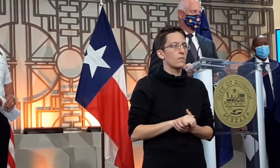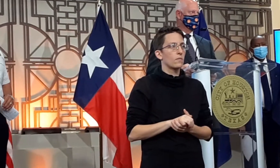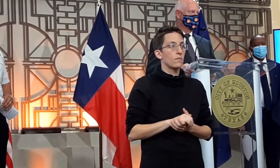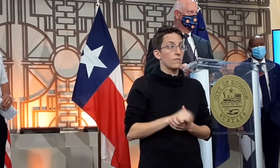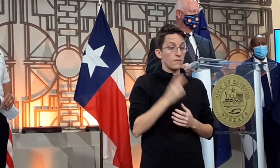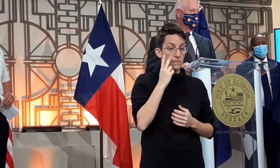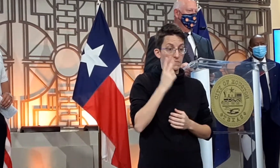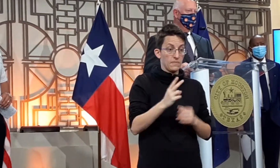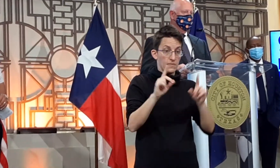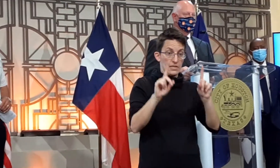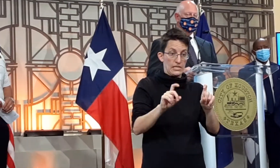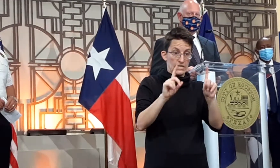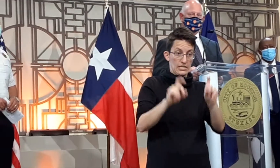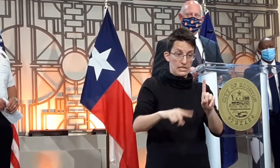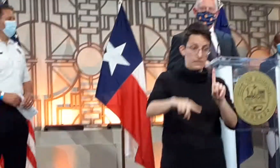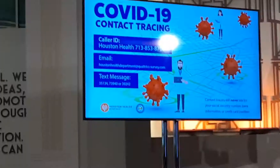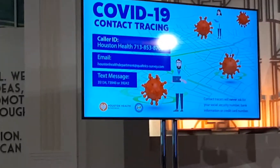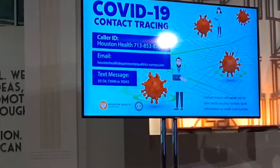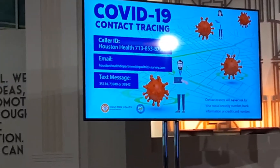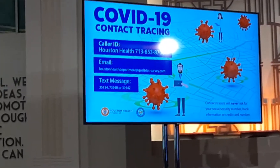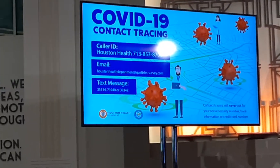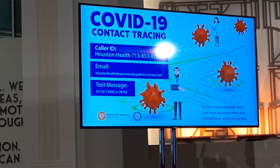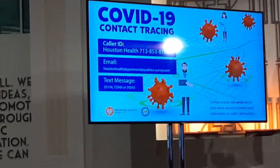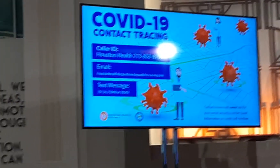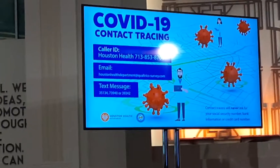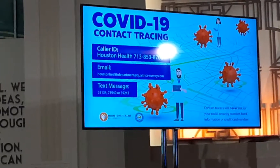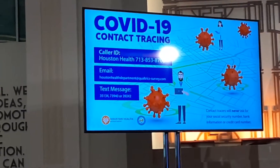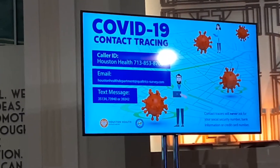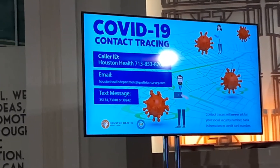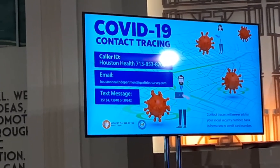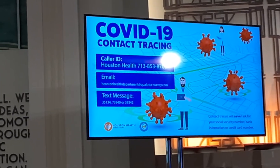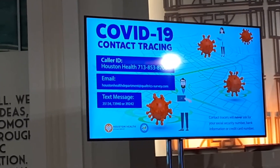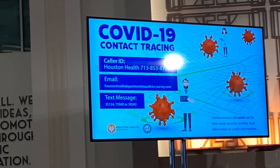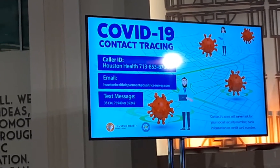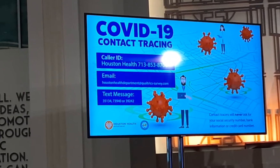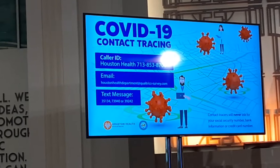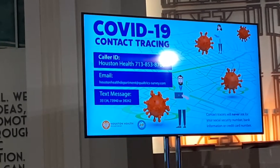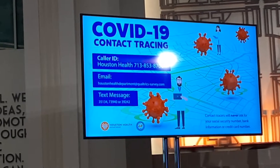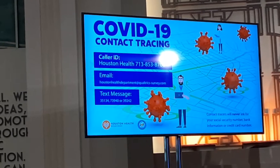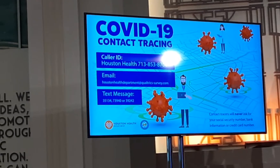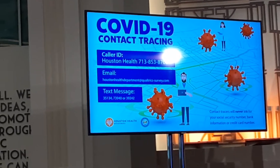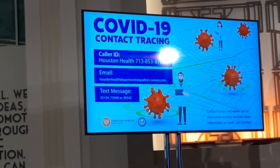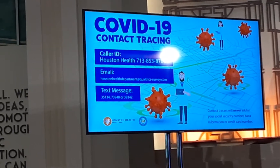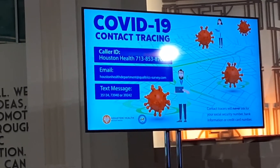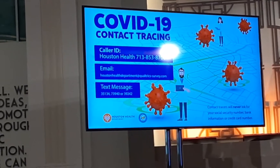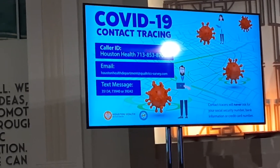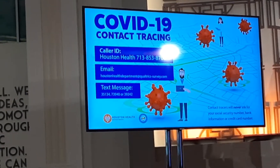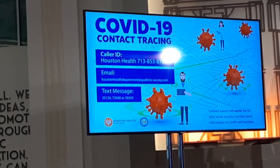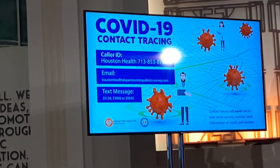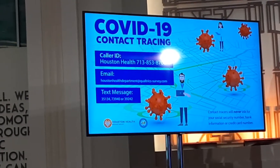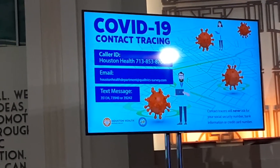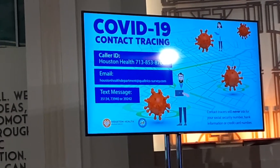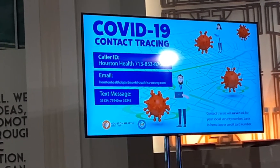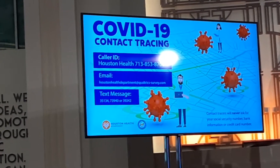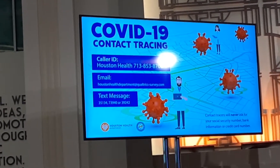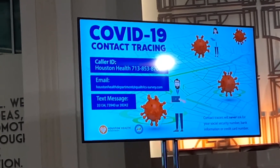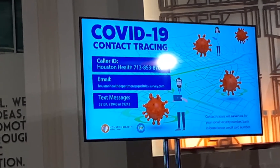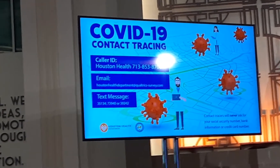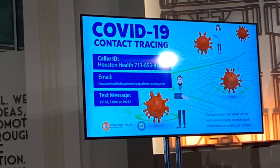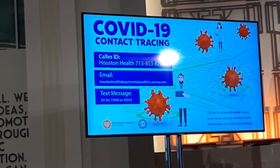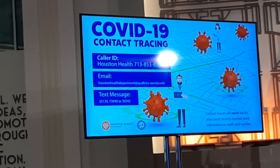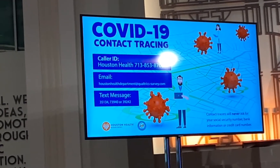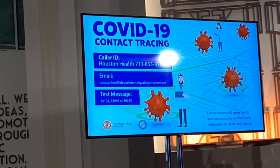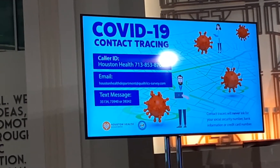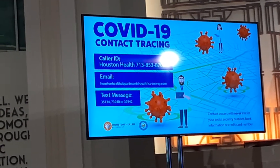that are positive, those are considered investigations. So we reach out to the folks who have tested positive. And if you should get